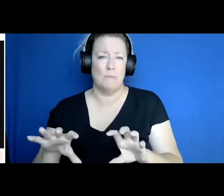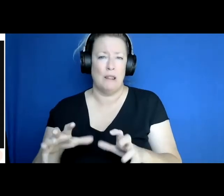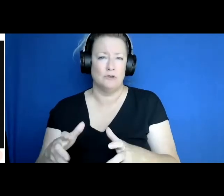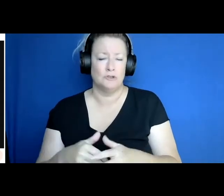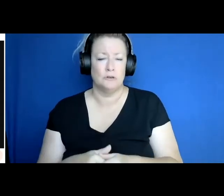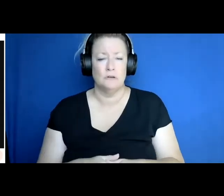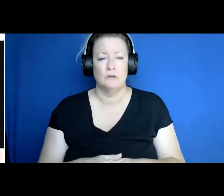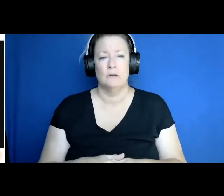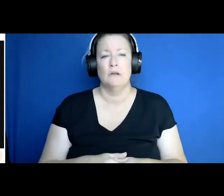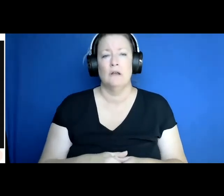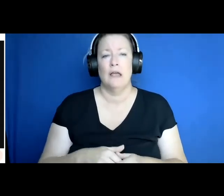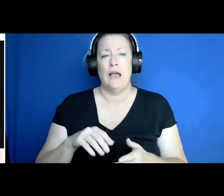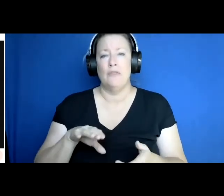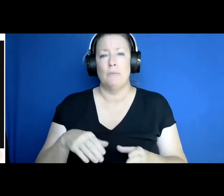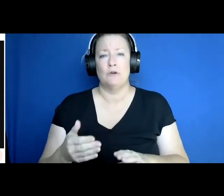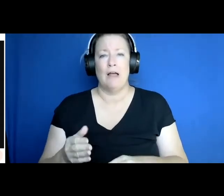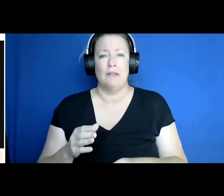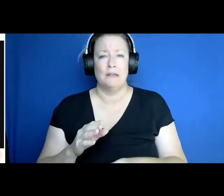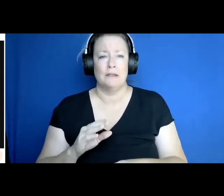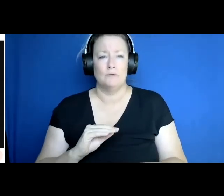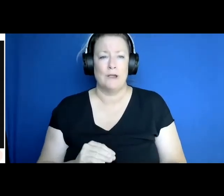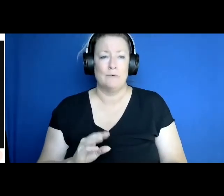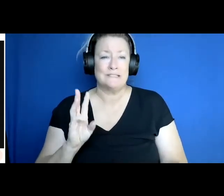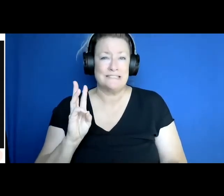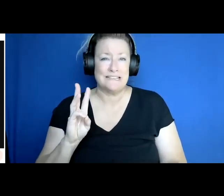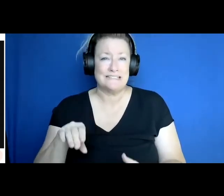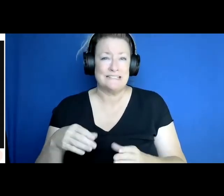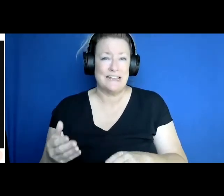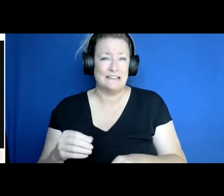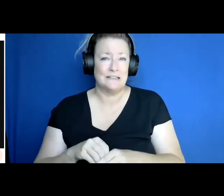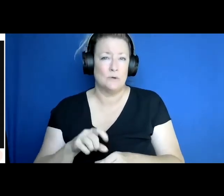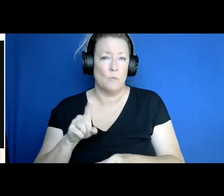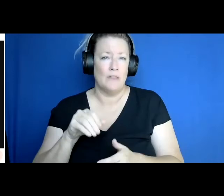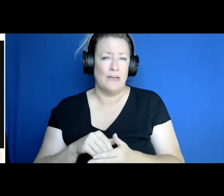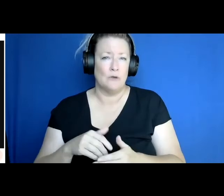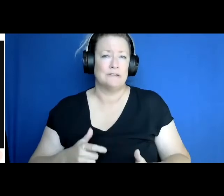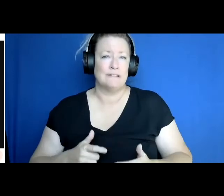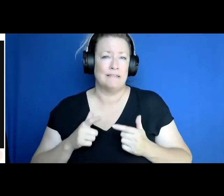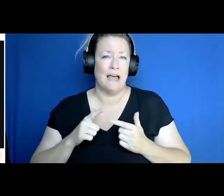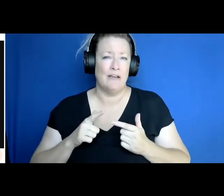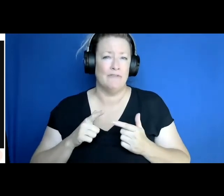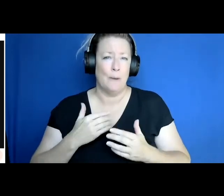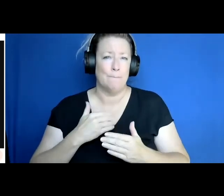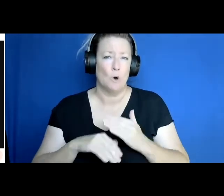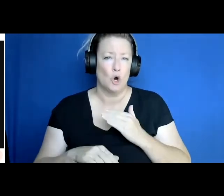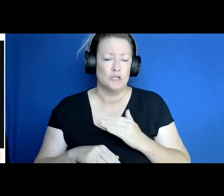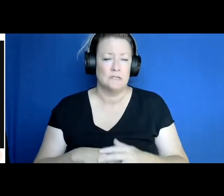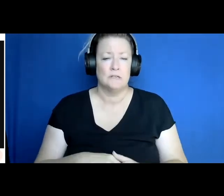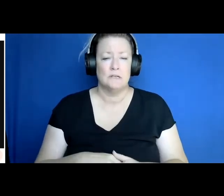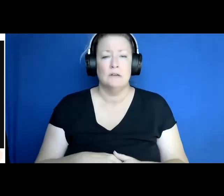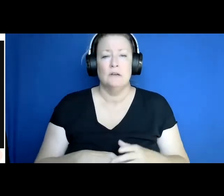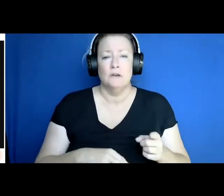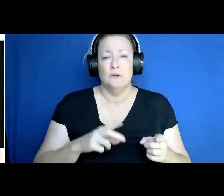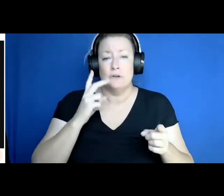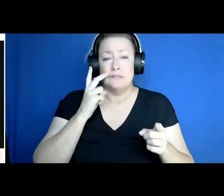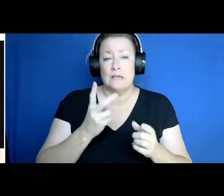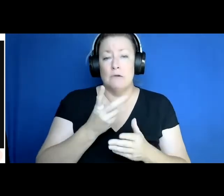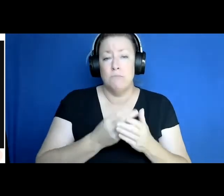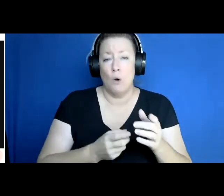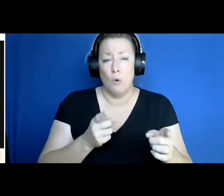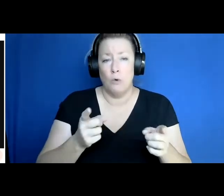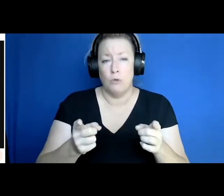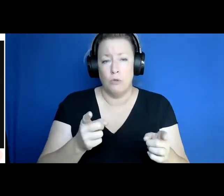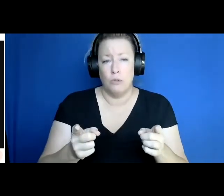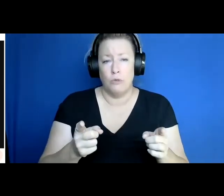was 6 deaths per 1,000 live births and fetal deaths. And as we can see from both of the maps here, it's